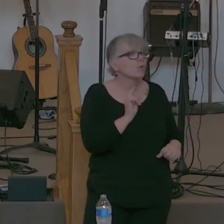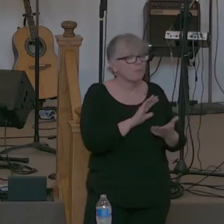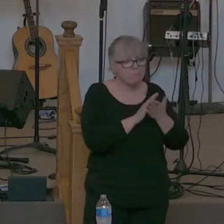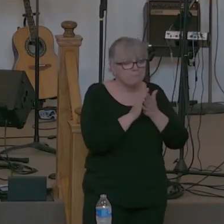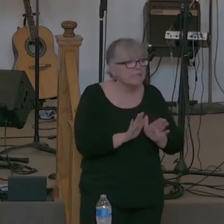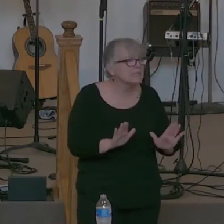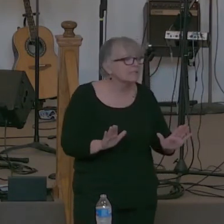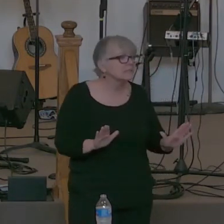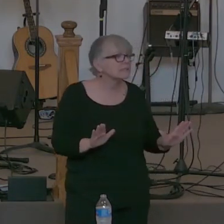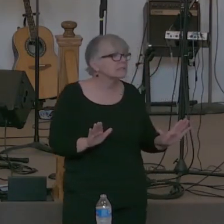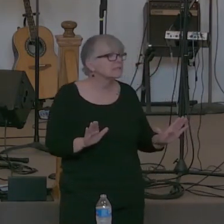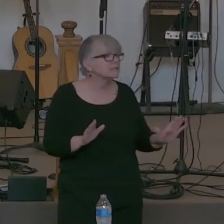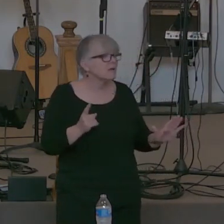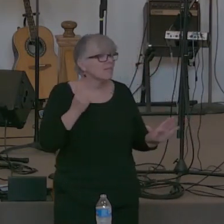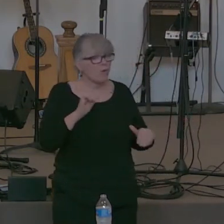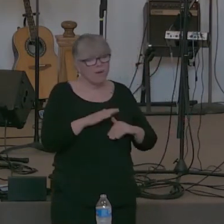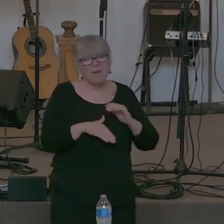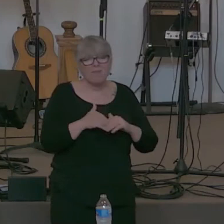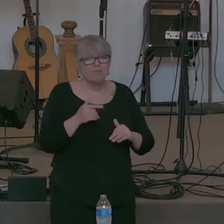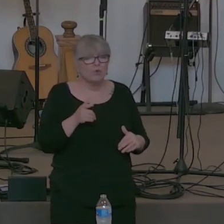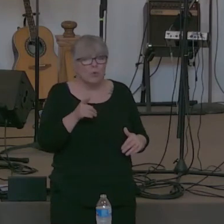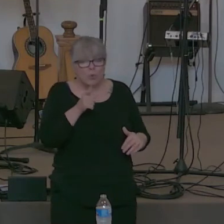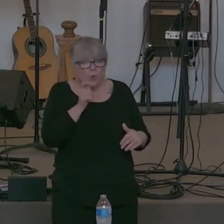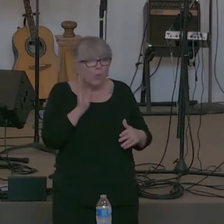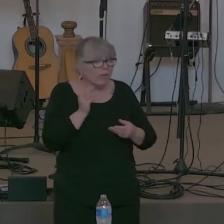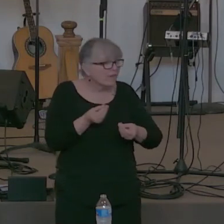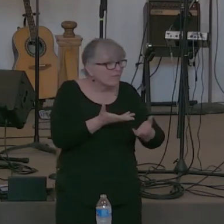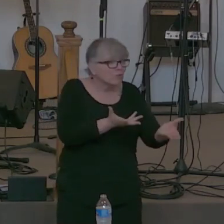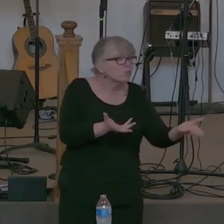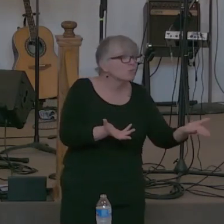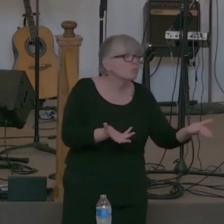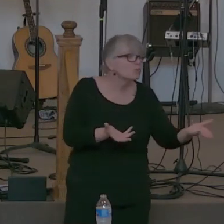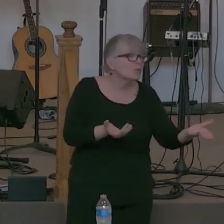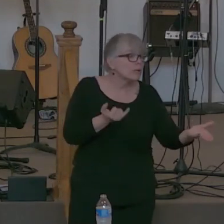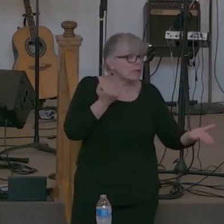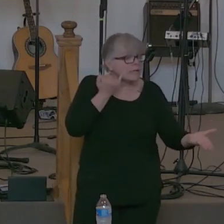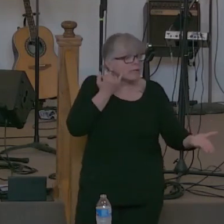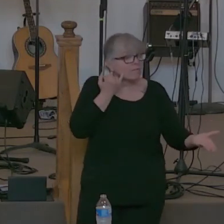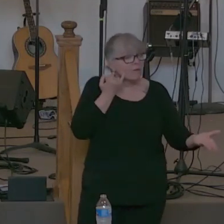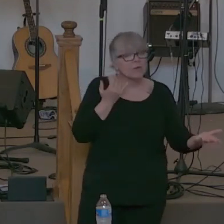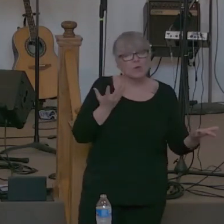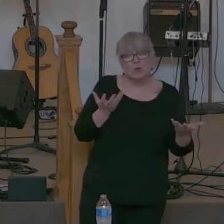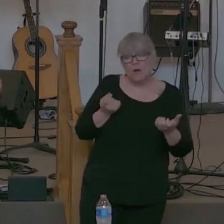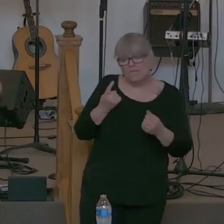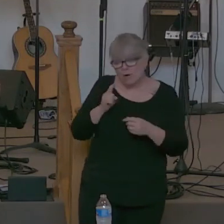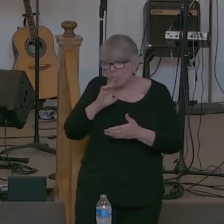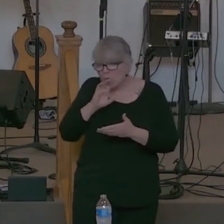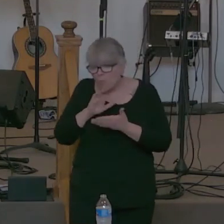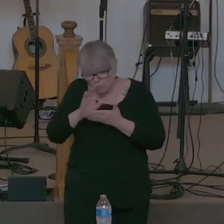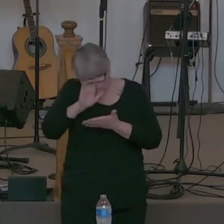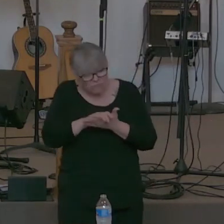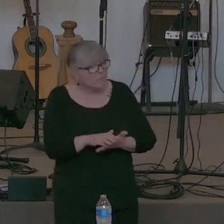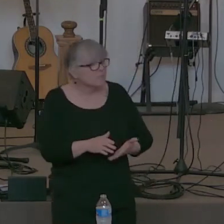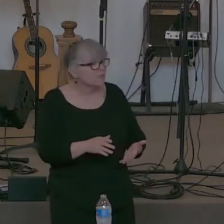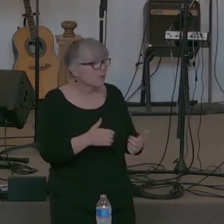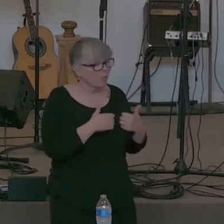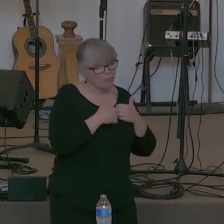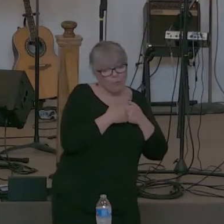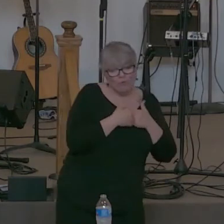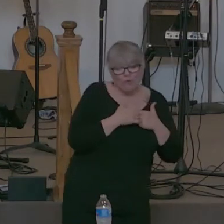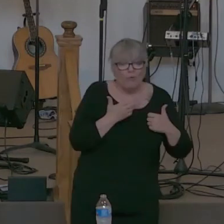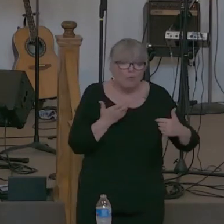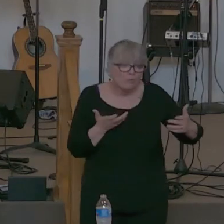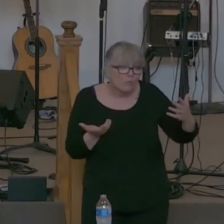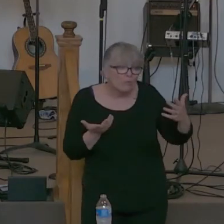peace? Who are you looking to for your comfort? If you're looking in it for your wife or your husband or your boyfriend or